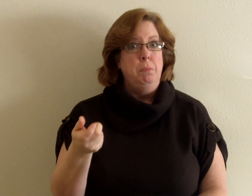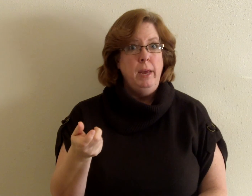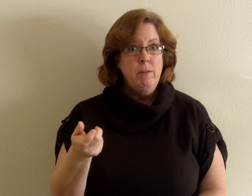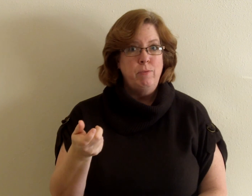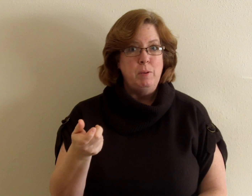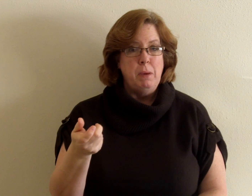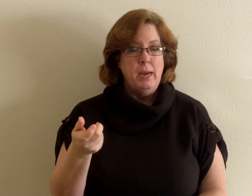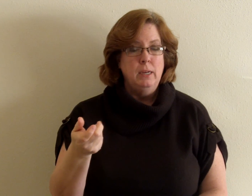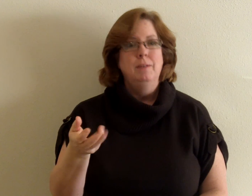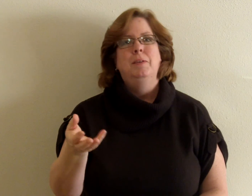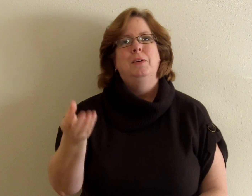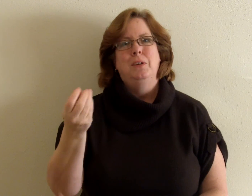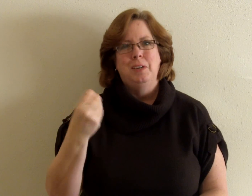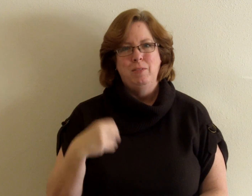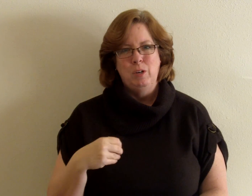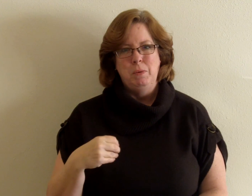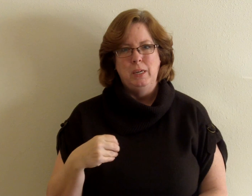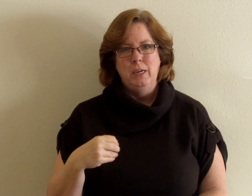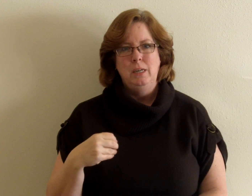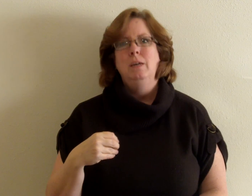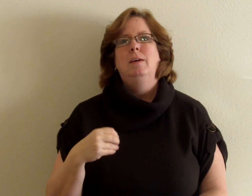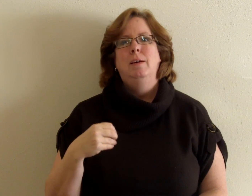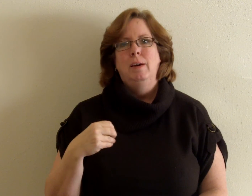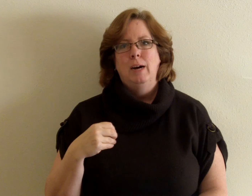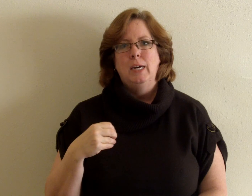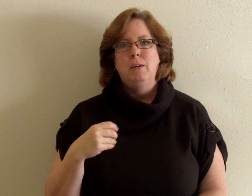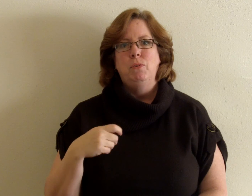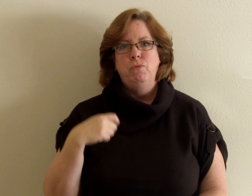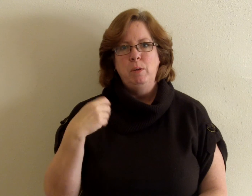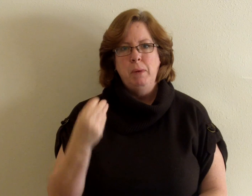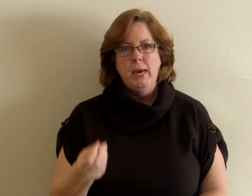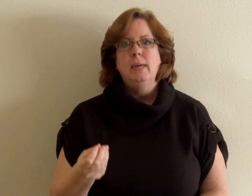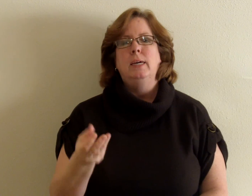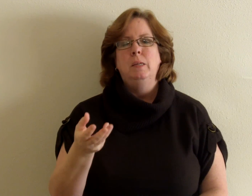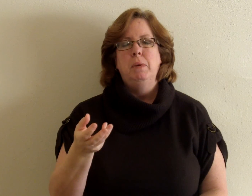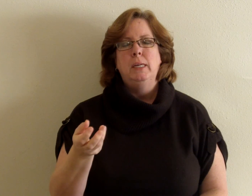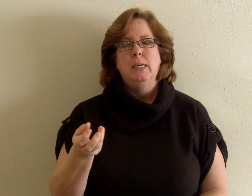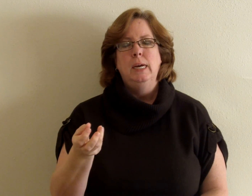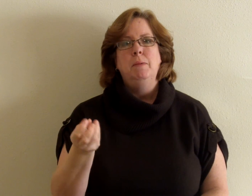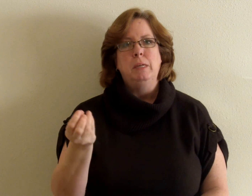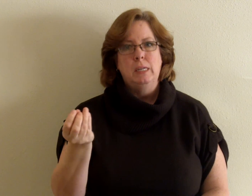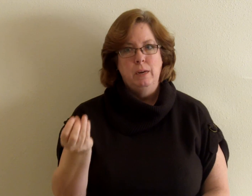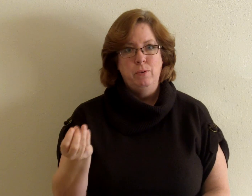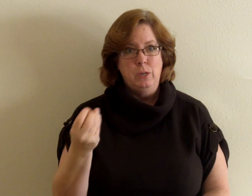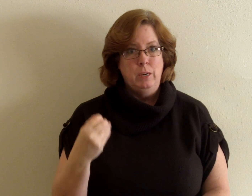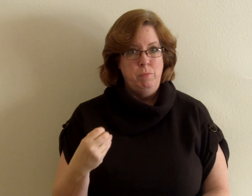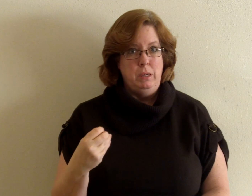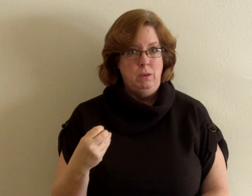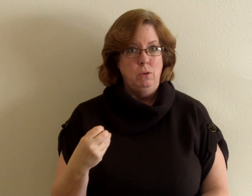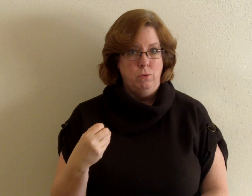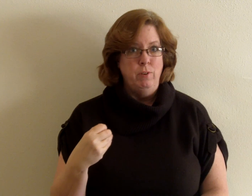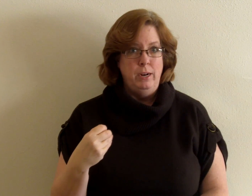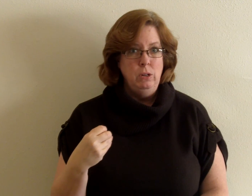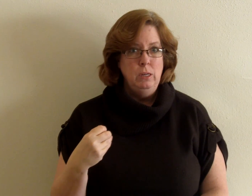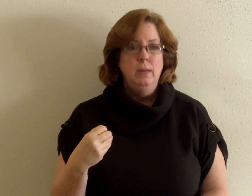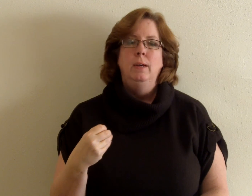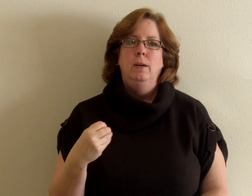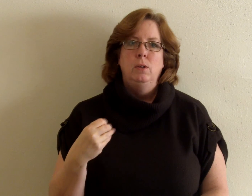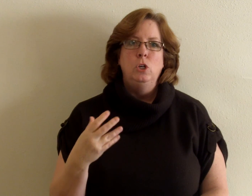apply the feedback, give it to me again. I give you feedback, and then by the time it's time for you to give me your final, you should